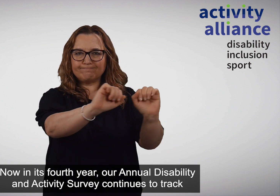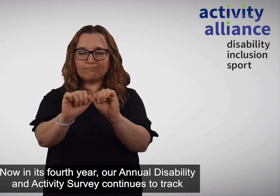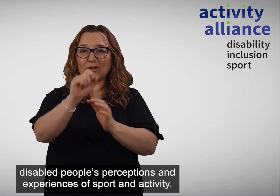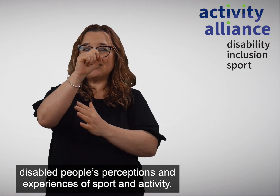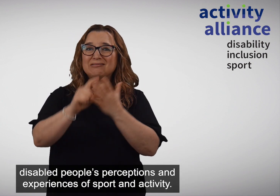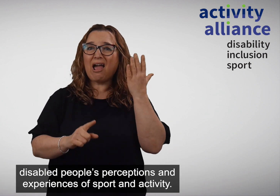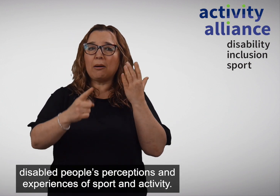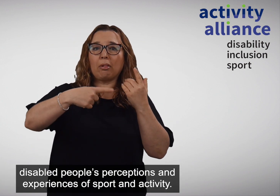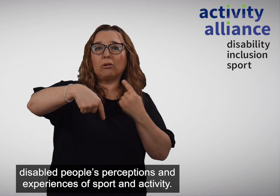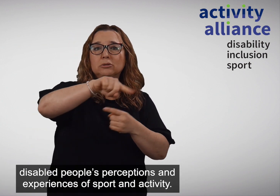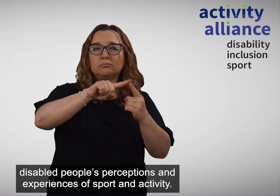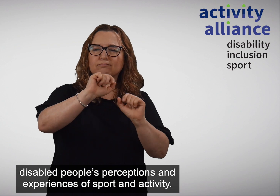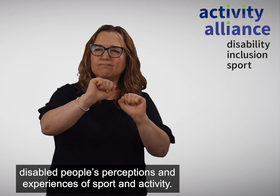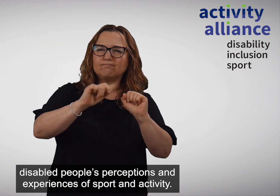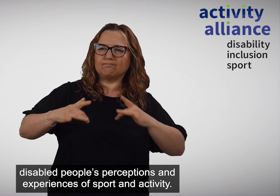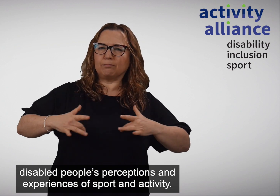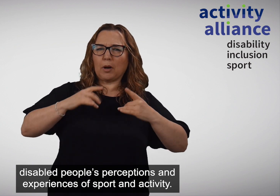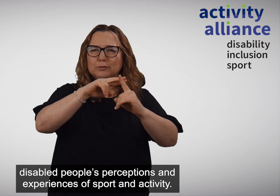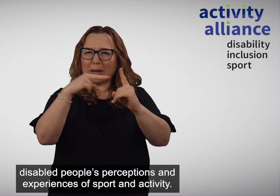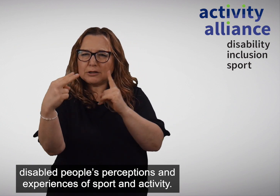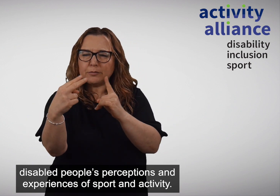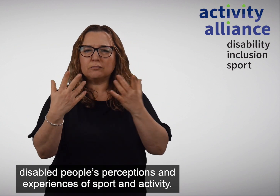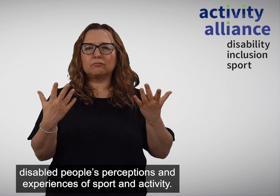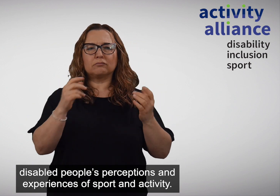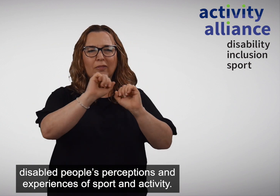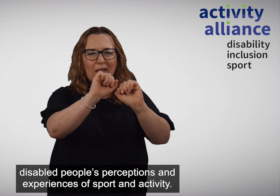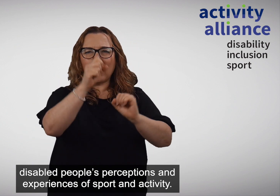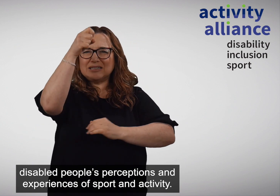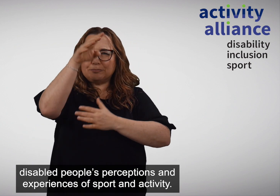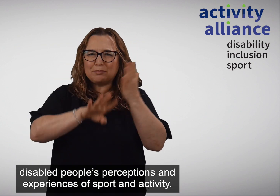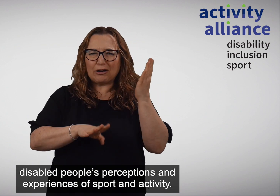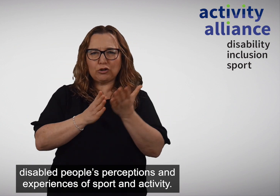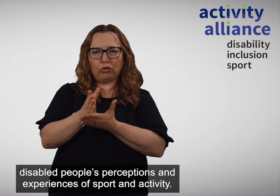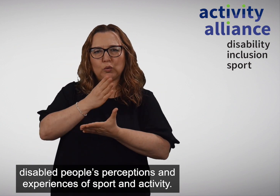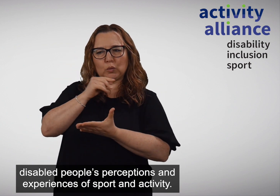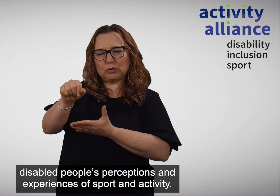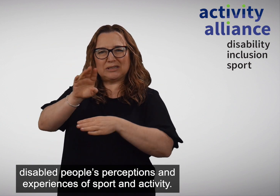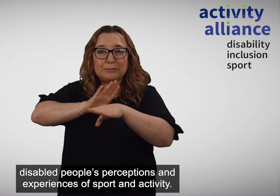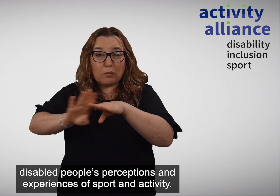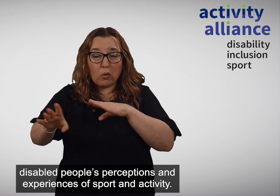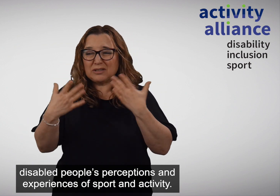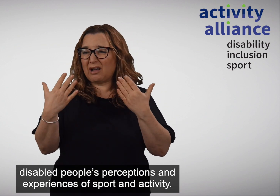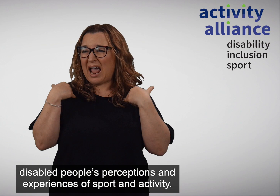people's perceptions and experiences of sport and activity.